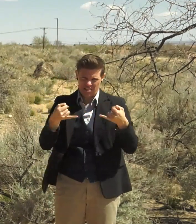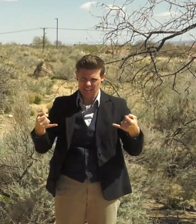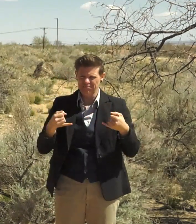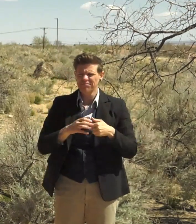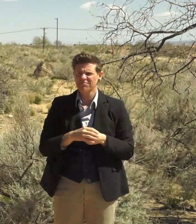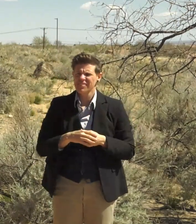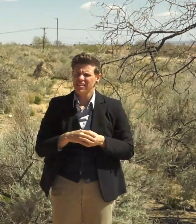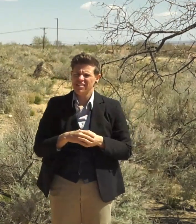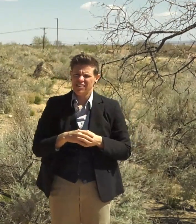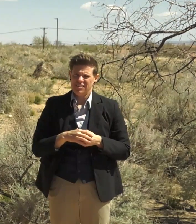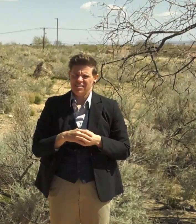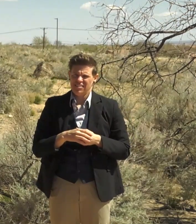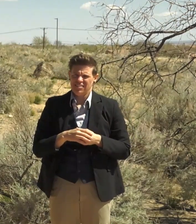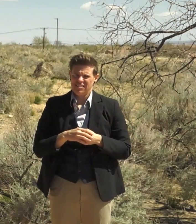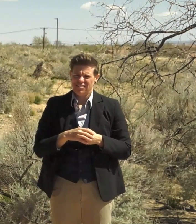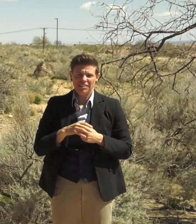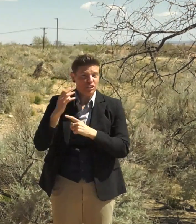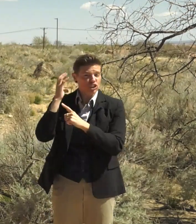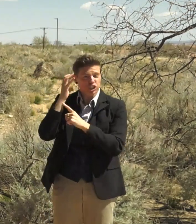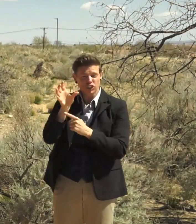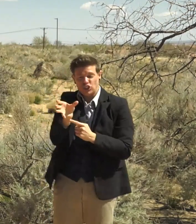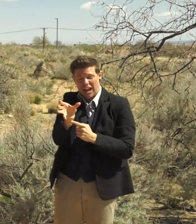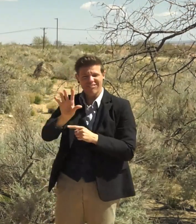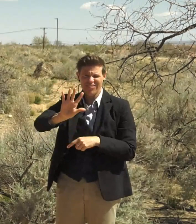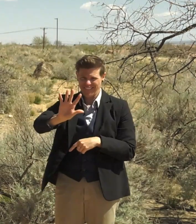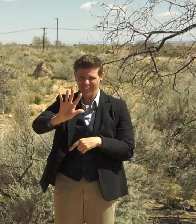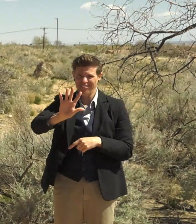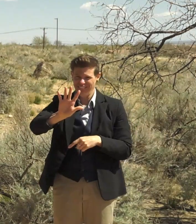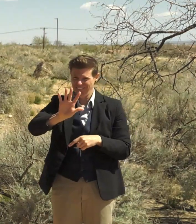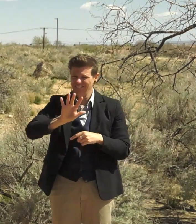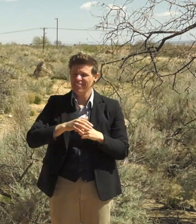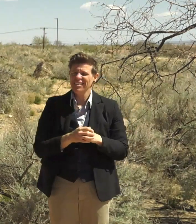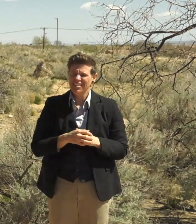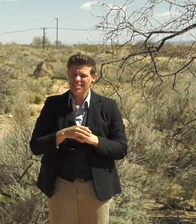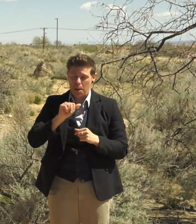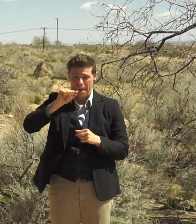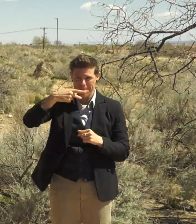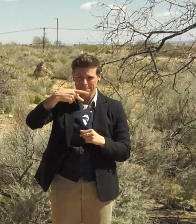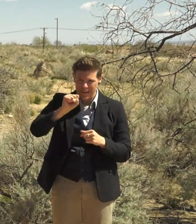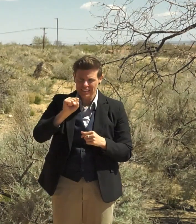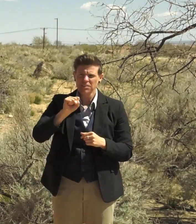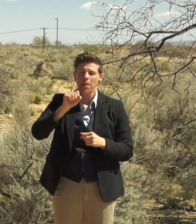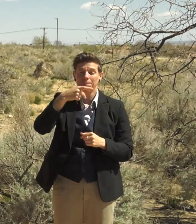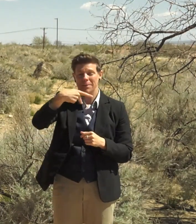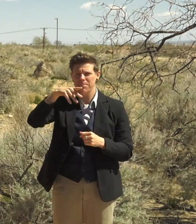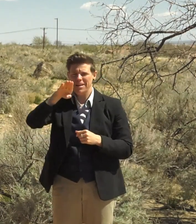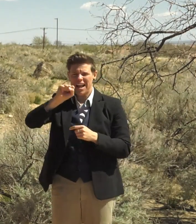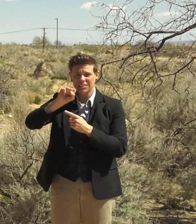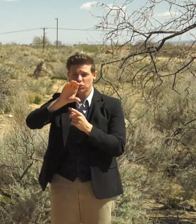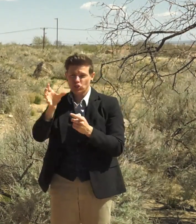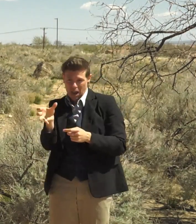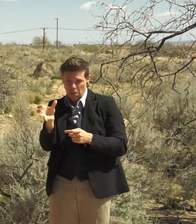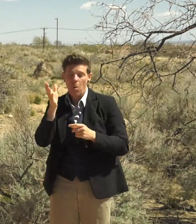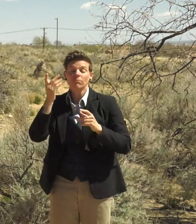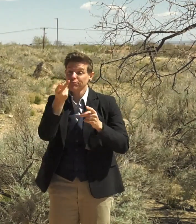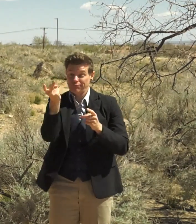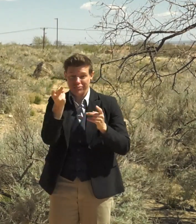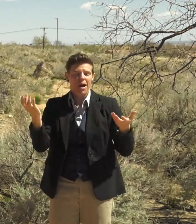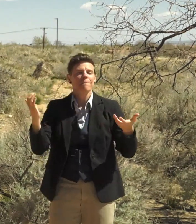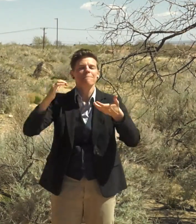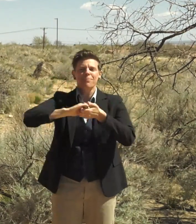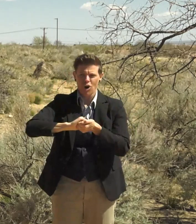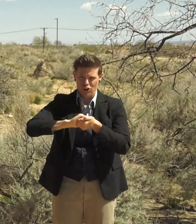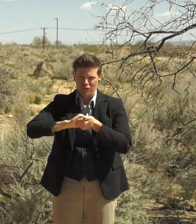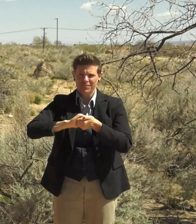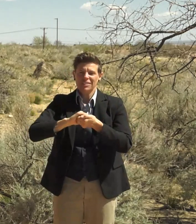as most of us call it, are going to be doing televised lessons for elementary school students from 8 a.m. to 12 p.m. I know